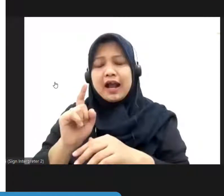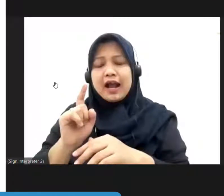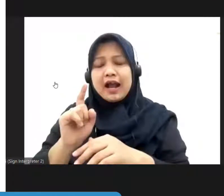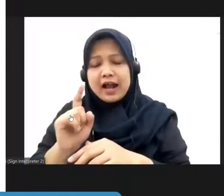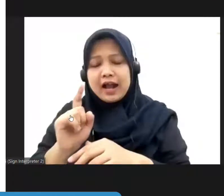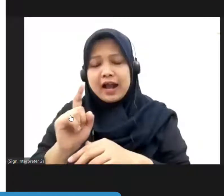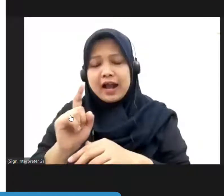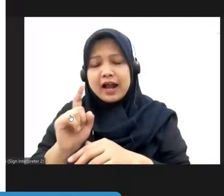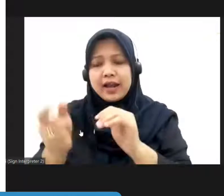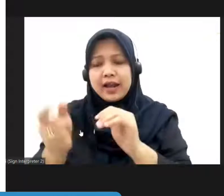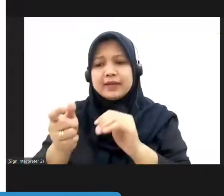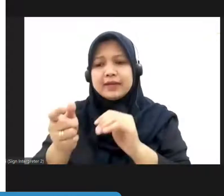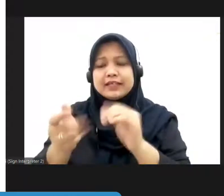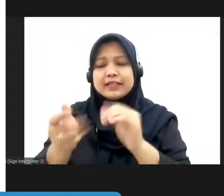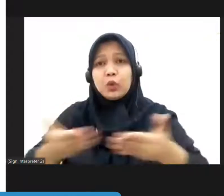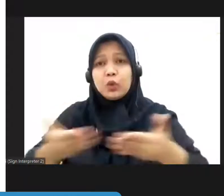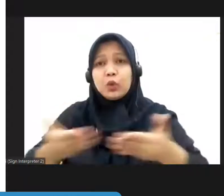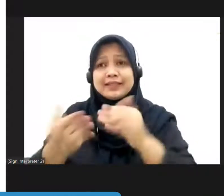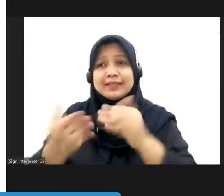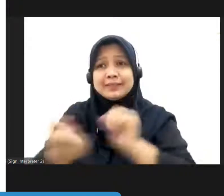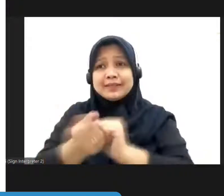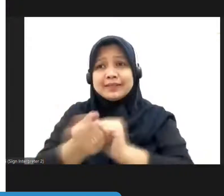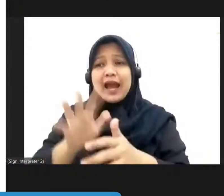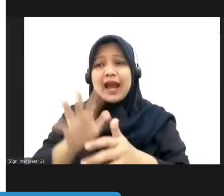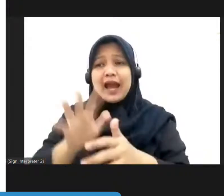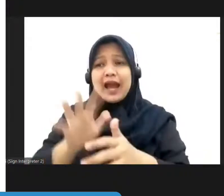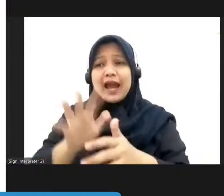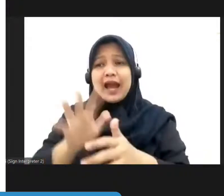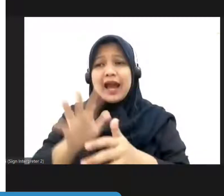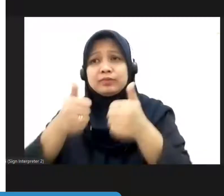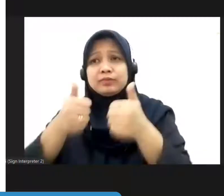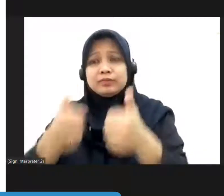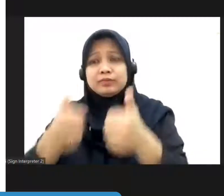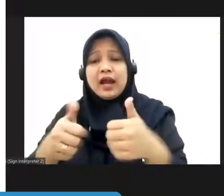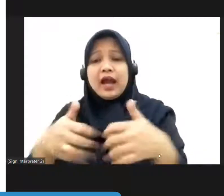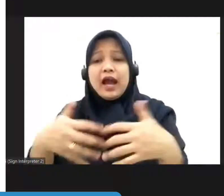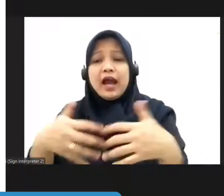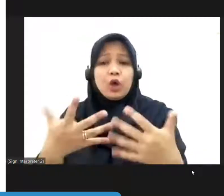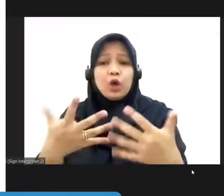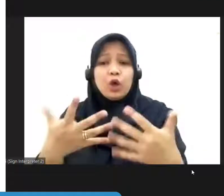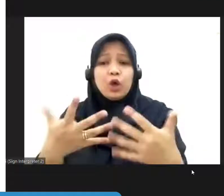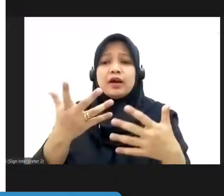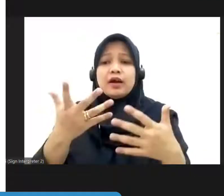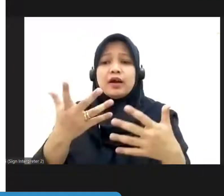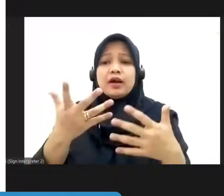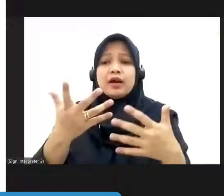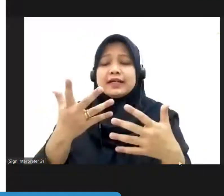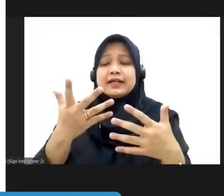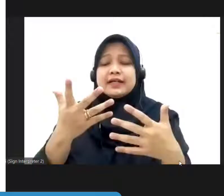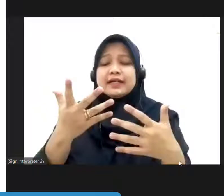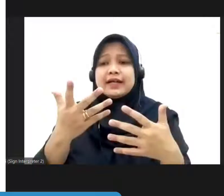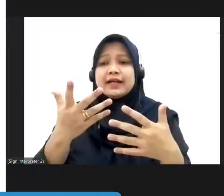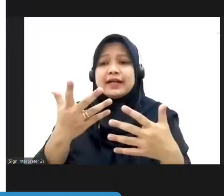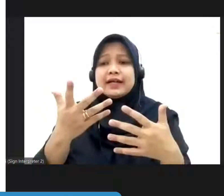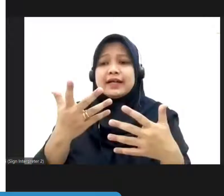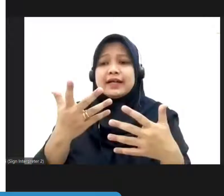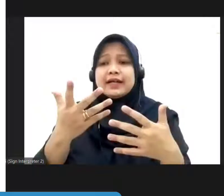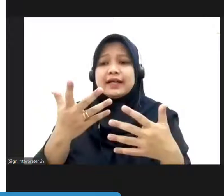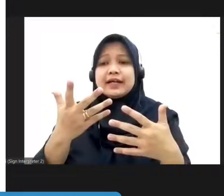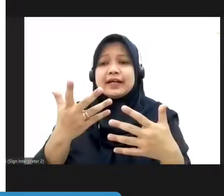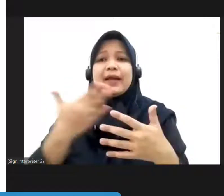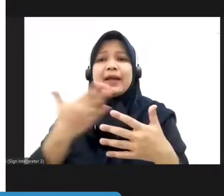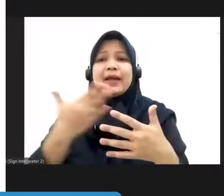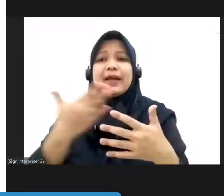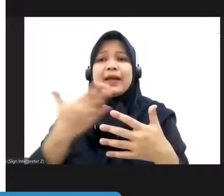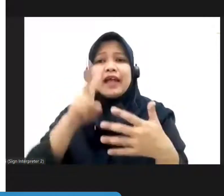response. So we understand that, and also what kind of behaviors that we have to endorse now to the community. We need this kind